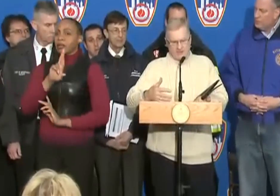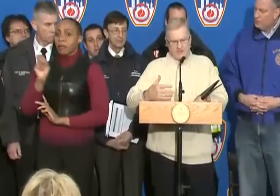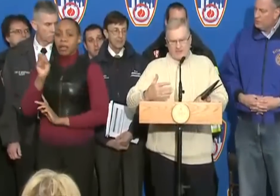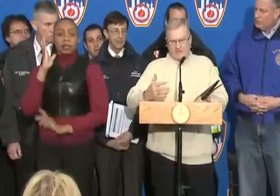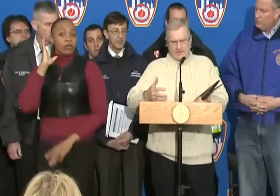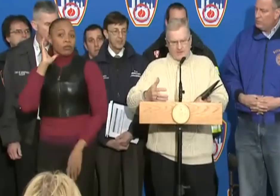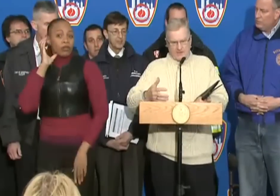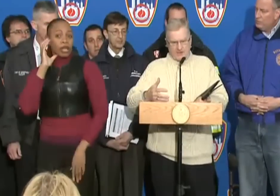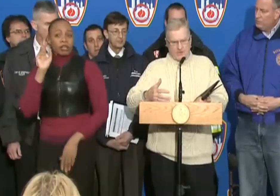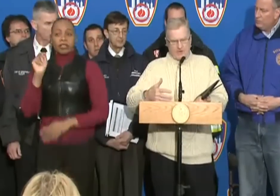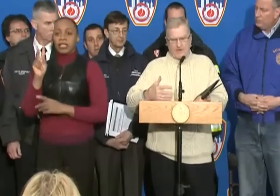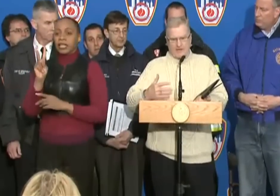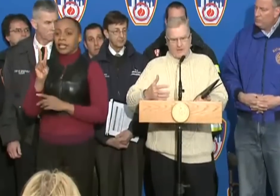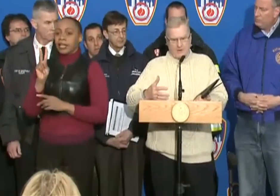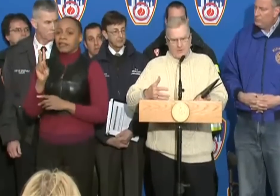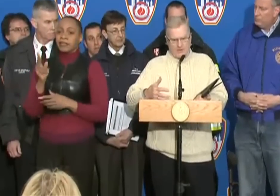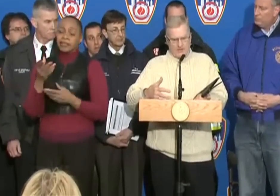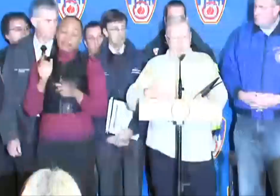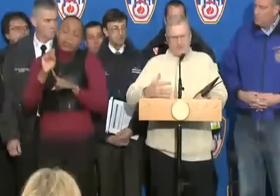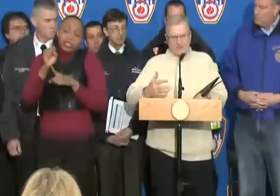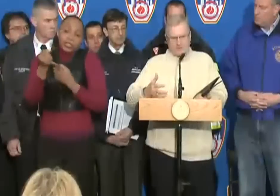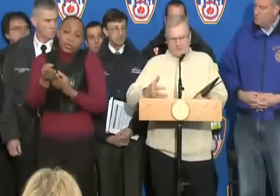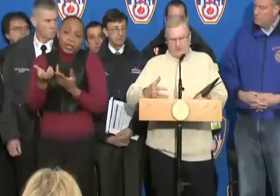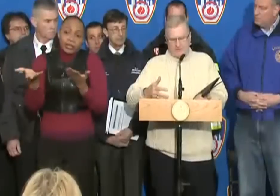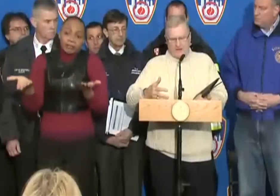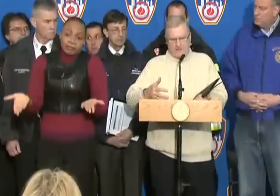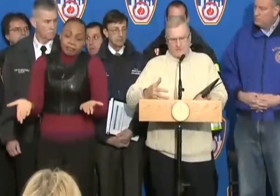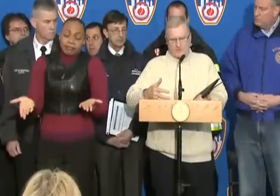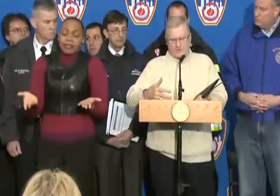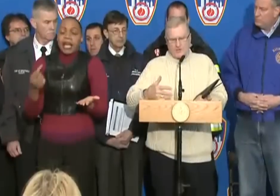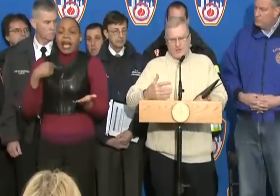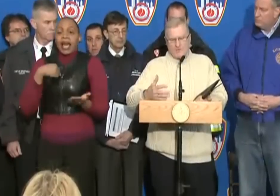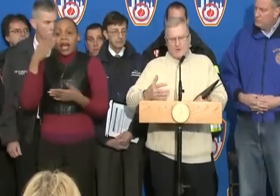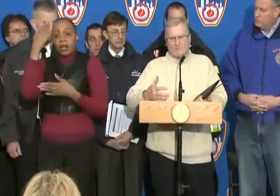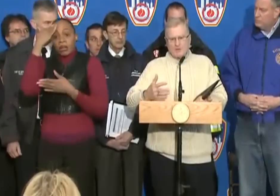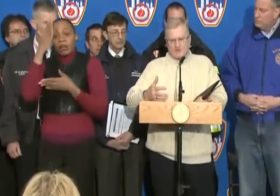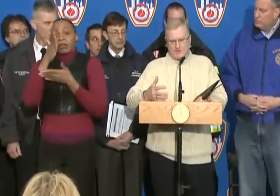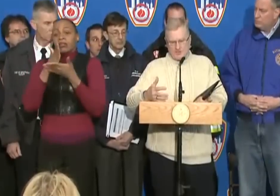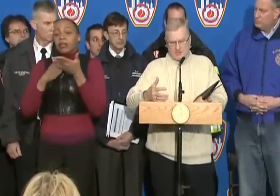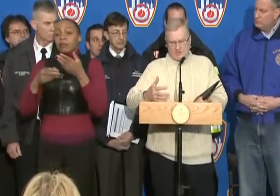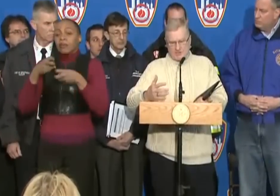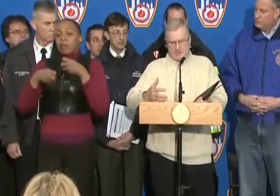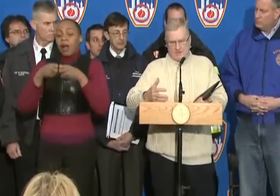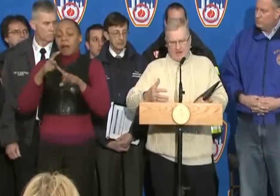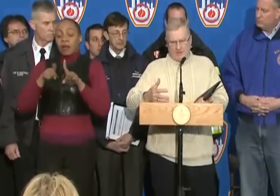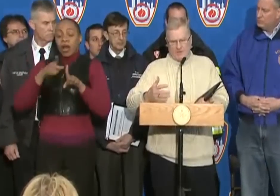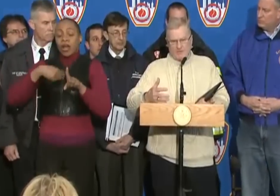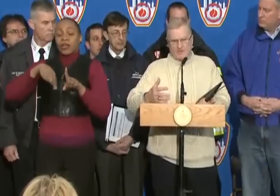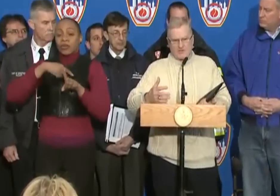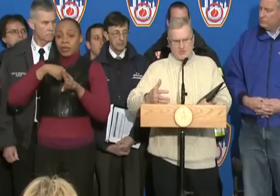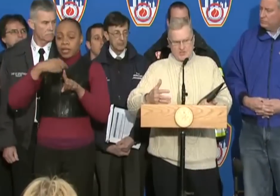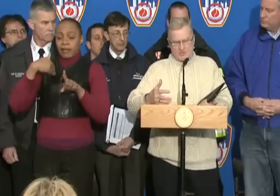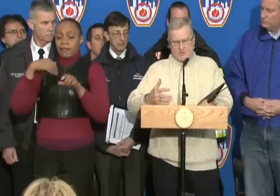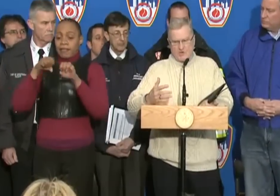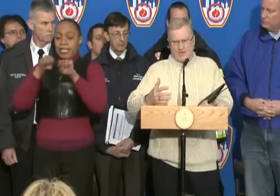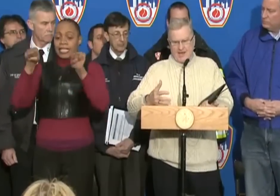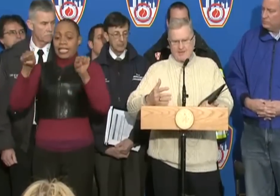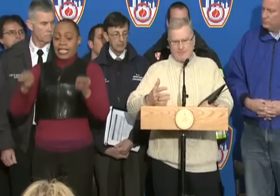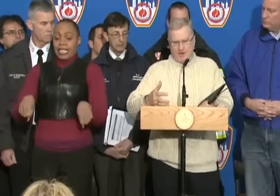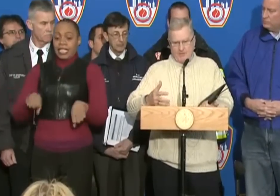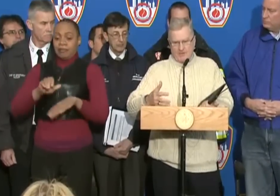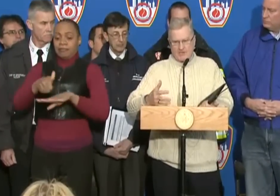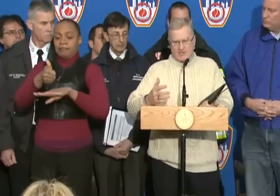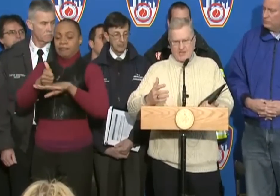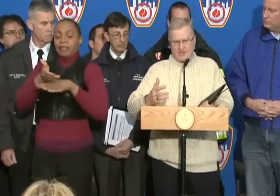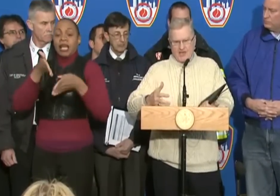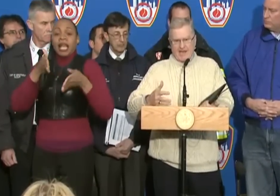what it is. They can believe what they want. I know what we did. I know what some of our problems were. But we built a system. You think about it. We built a system where we allow